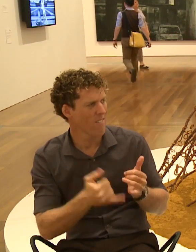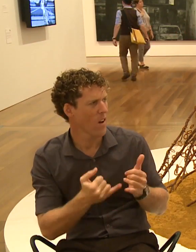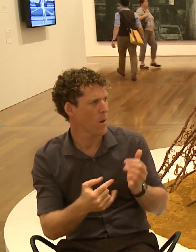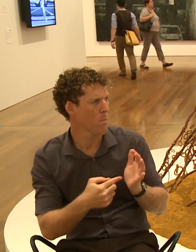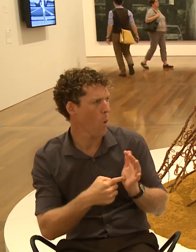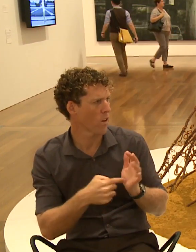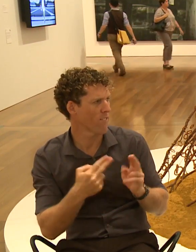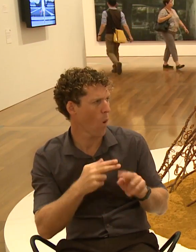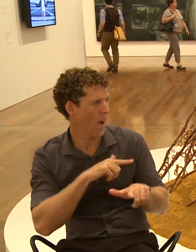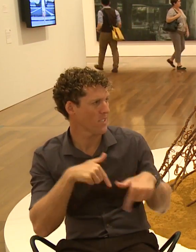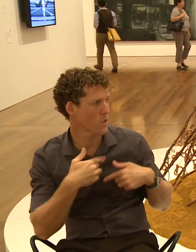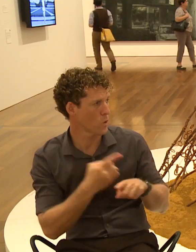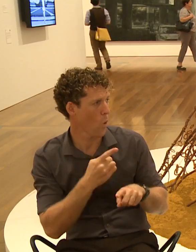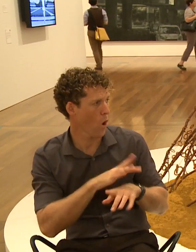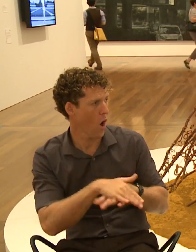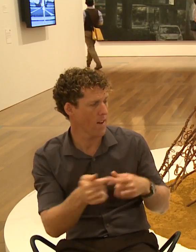those aspects, wasn't it?